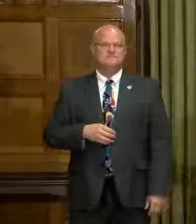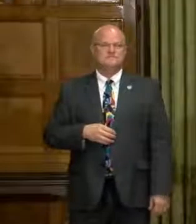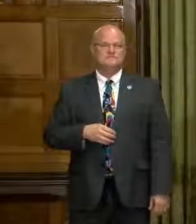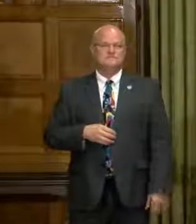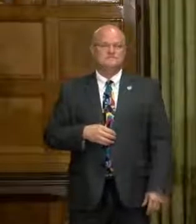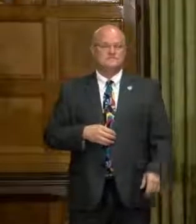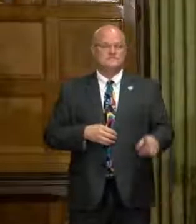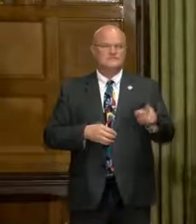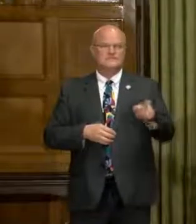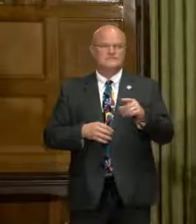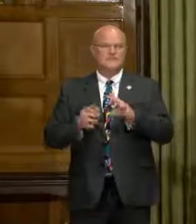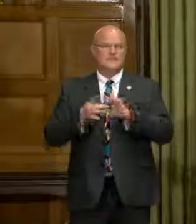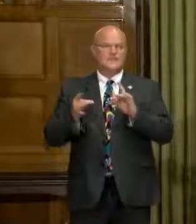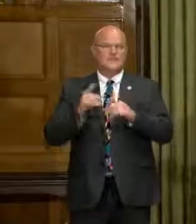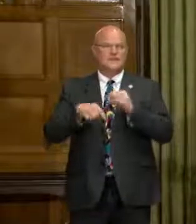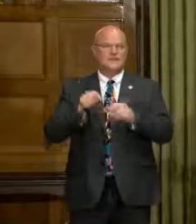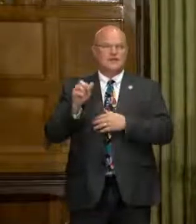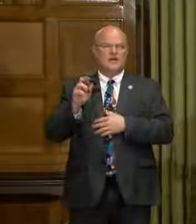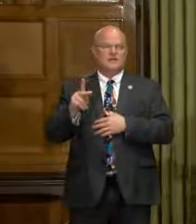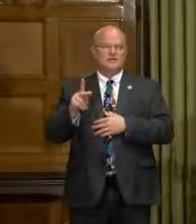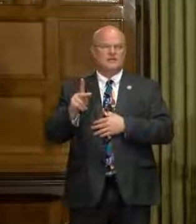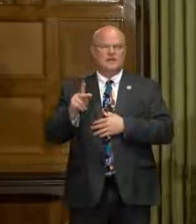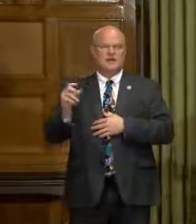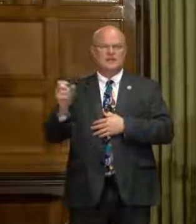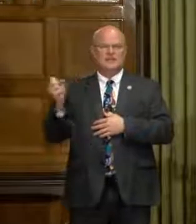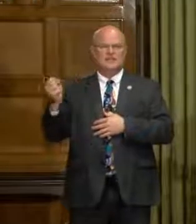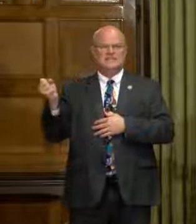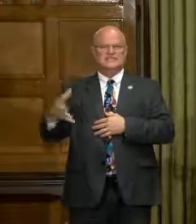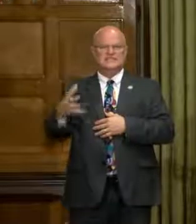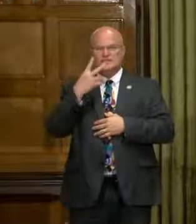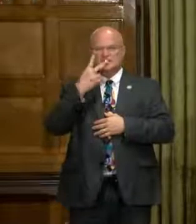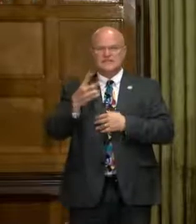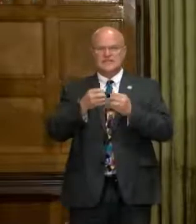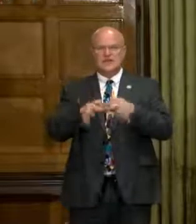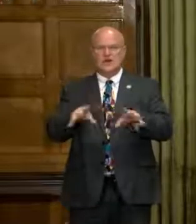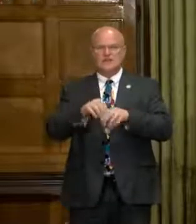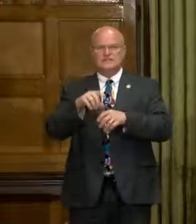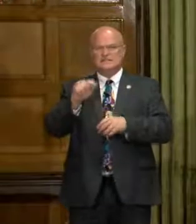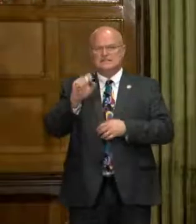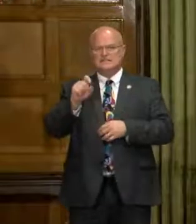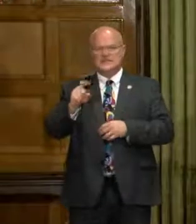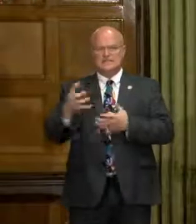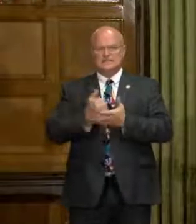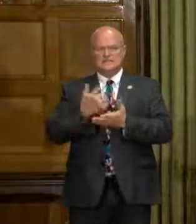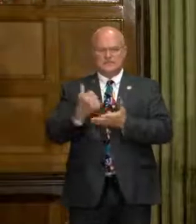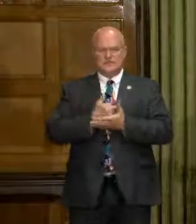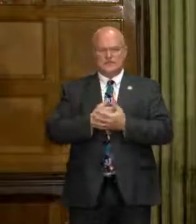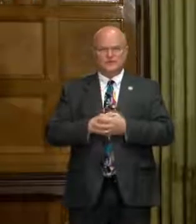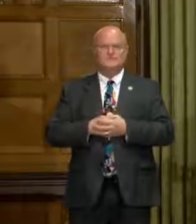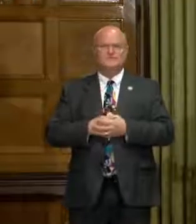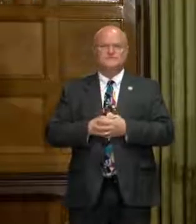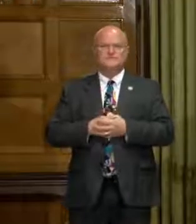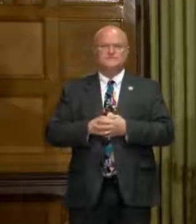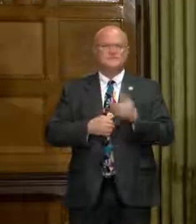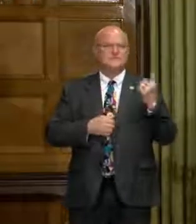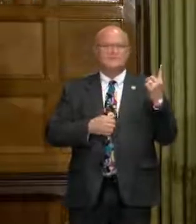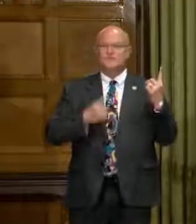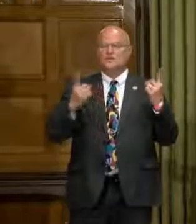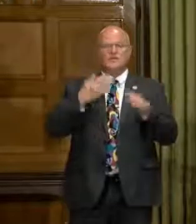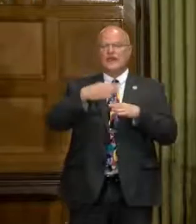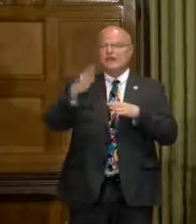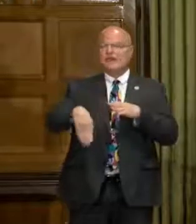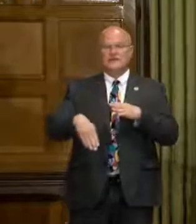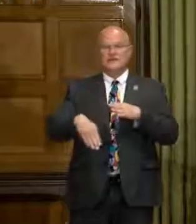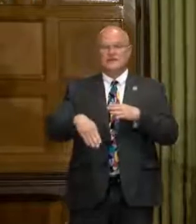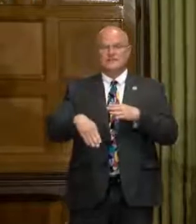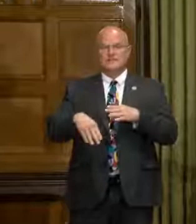Governor, do you have a comment on Arkansas casinos starting to see significant losses in tax revenue? That's just one of the